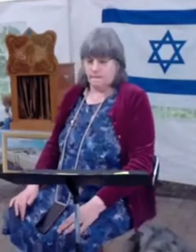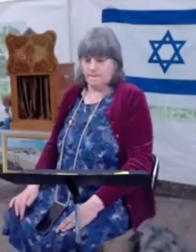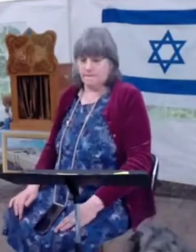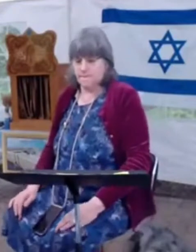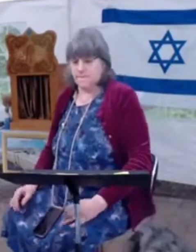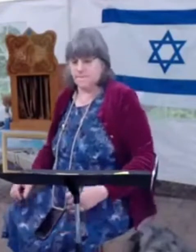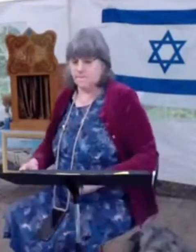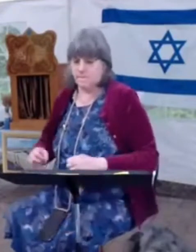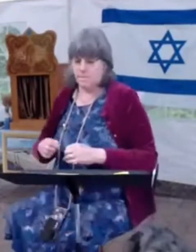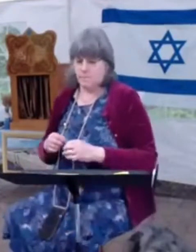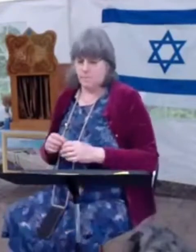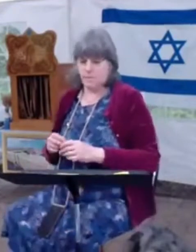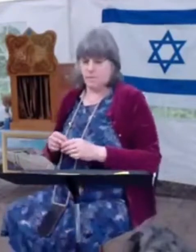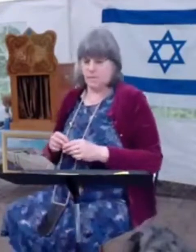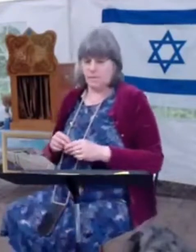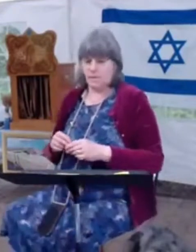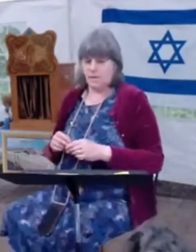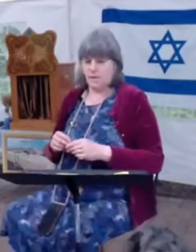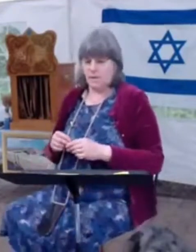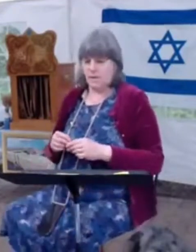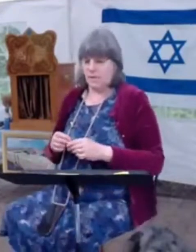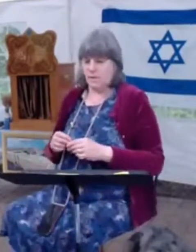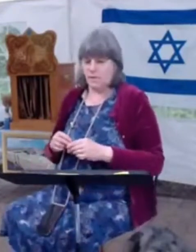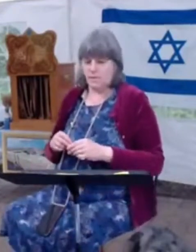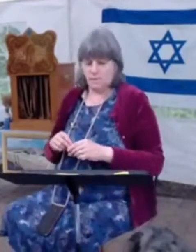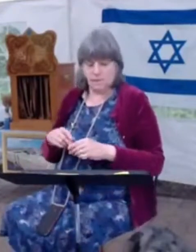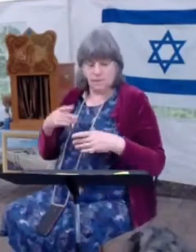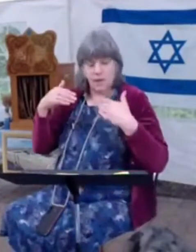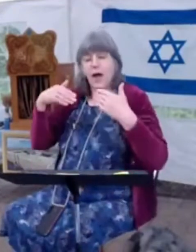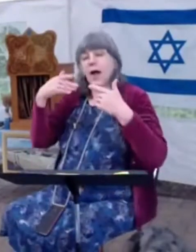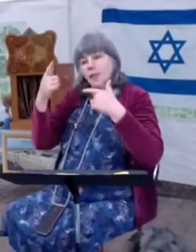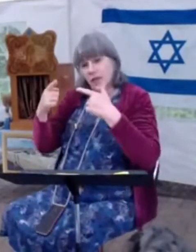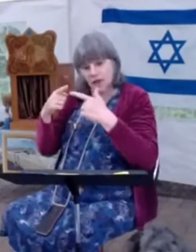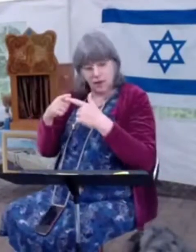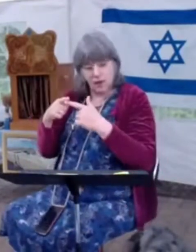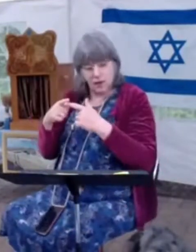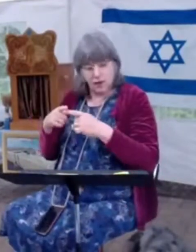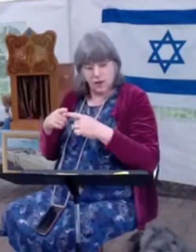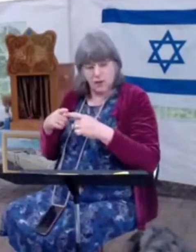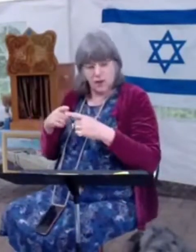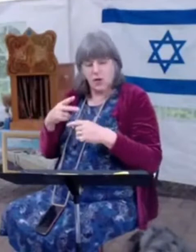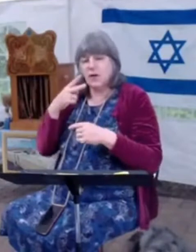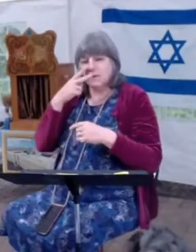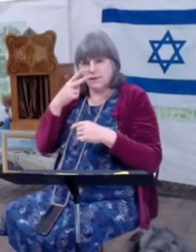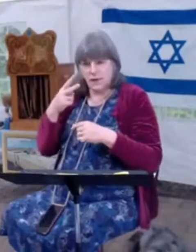be the whole thing. You see how the Besorah travels.